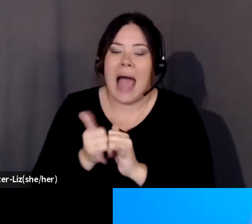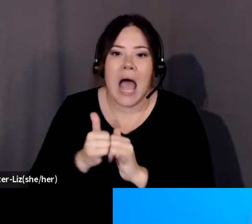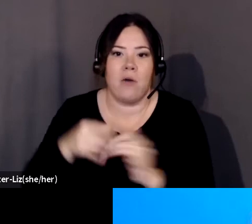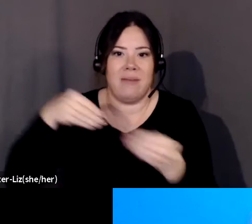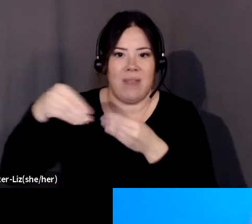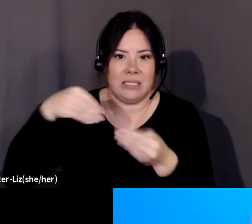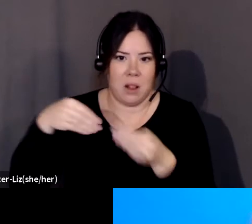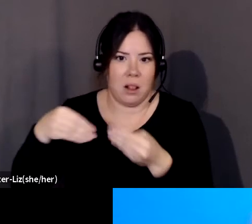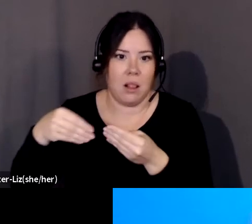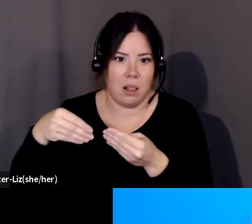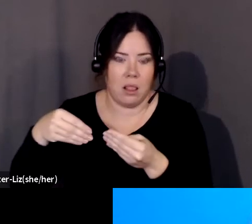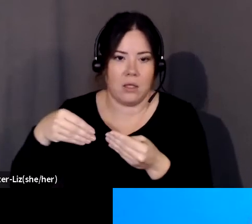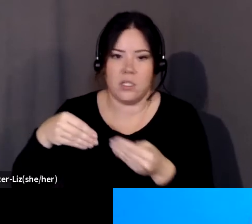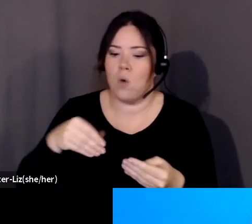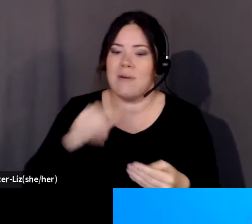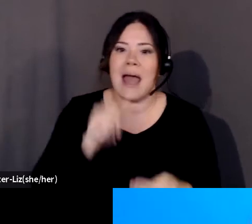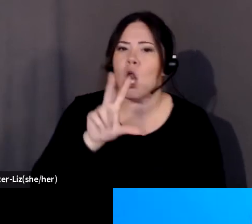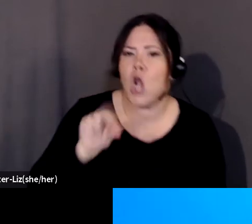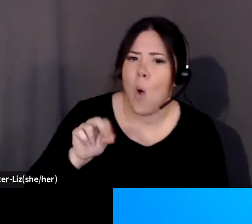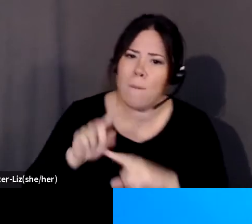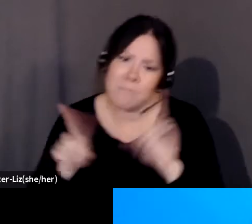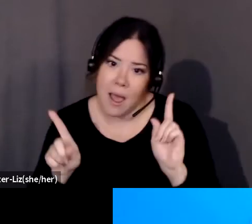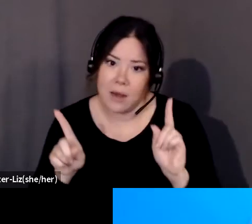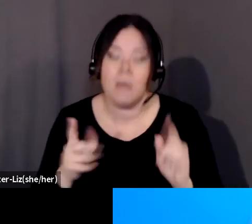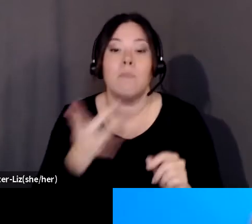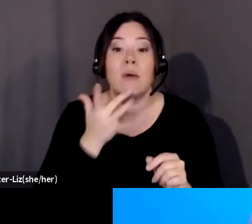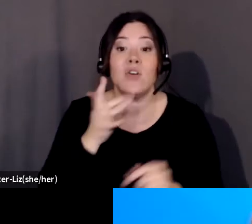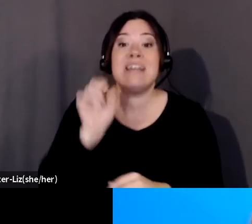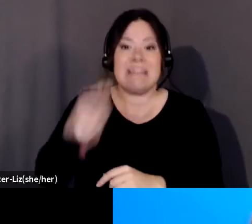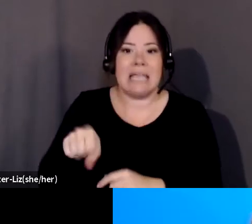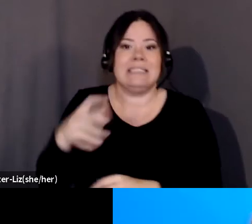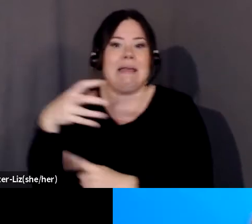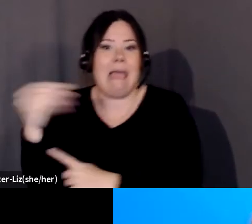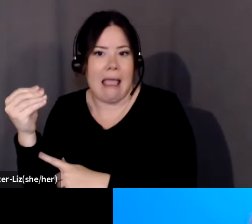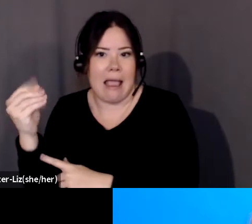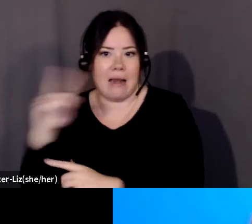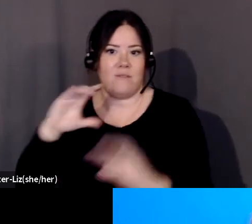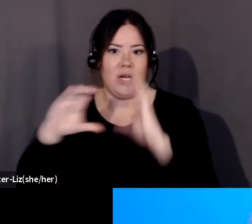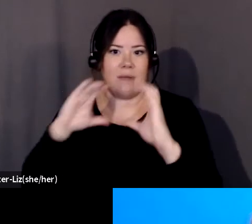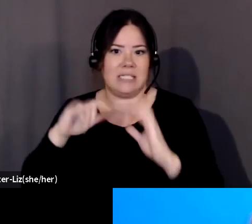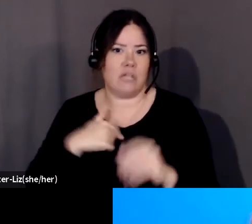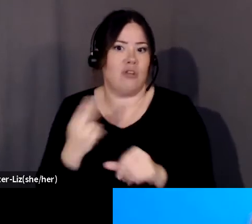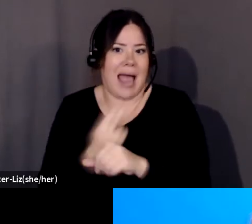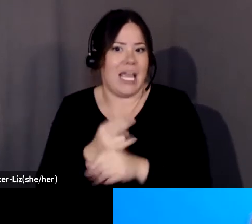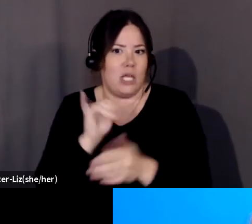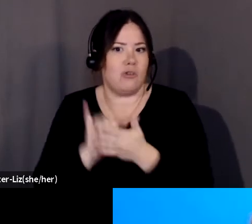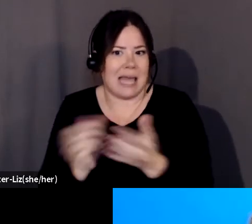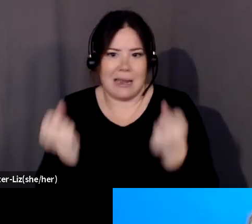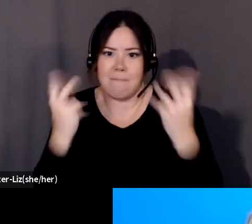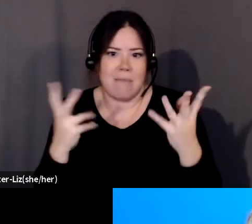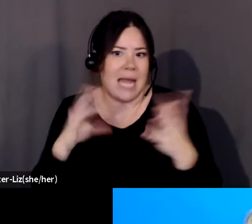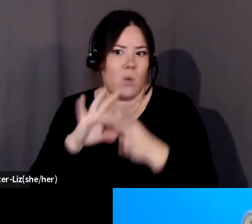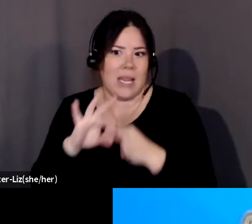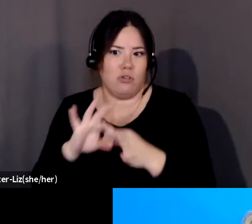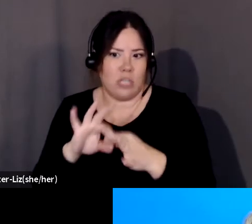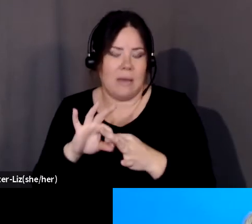instead of no but, we're saying yes and to be honest, I use this in a number of relationships, and it